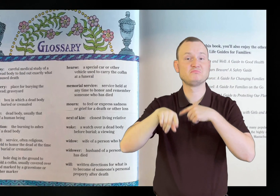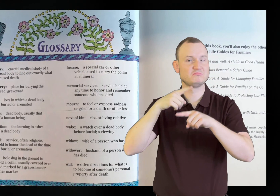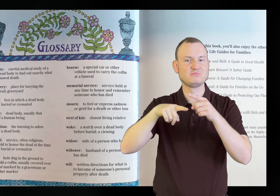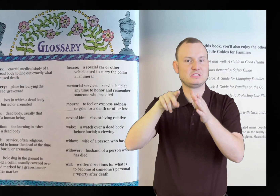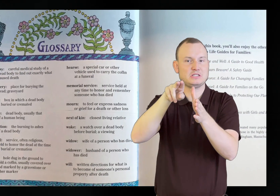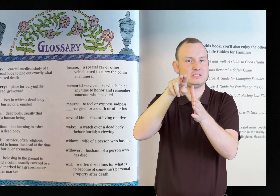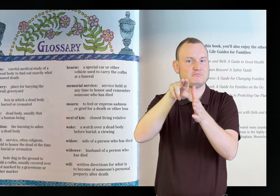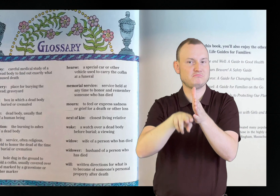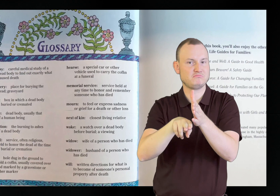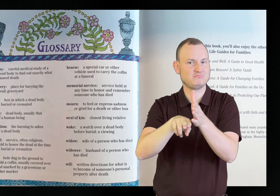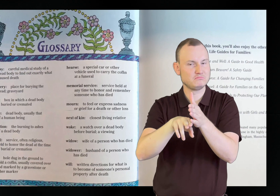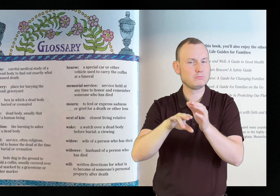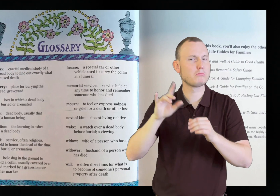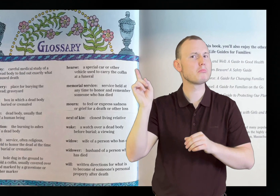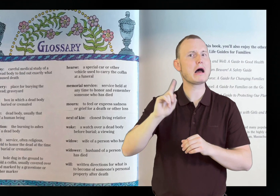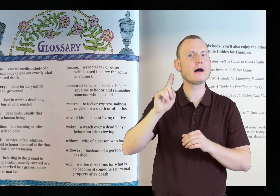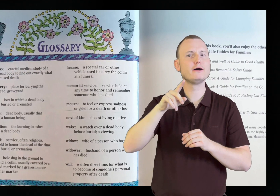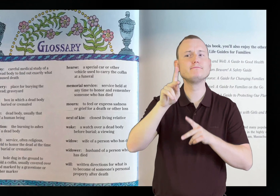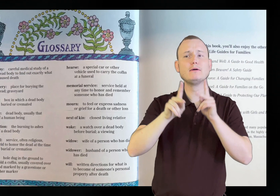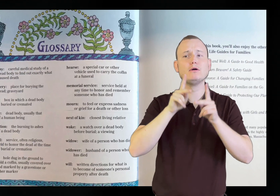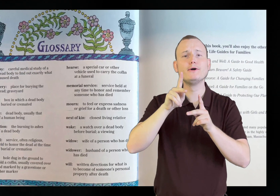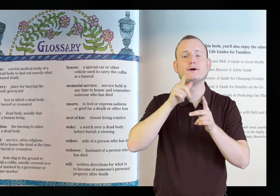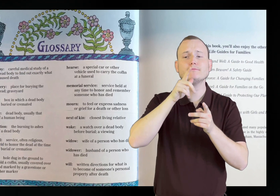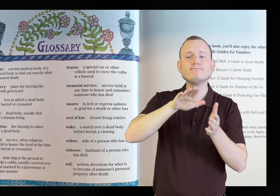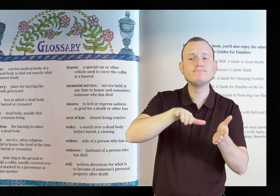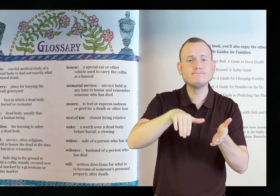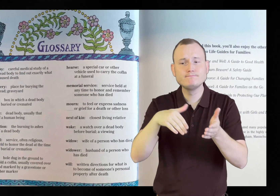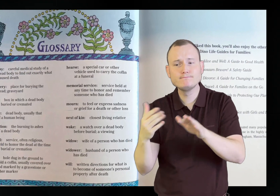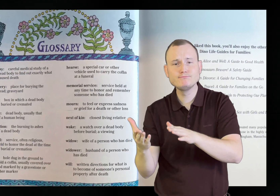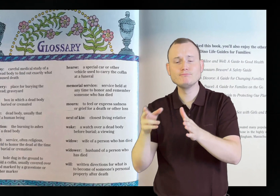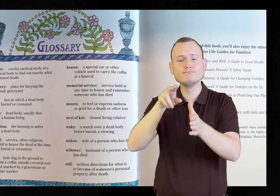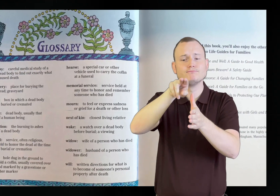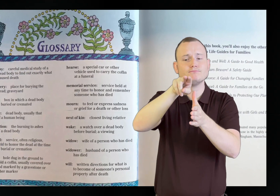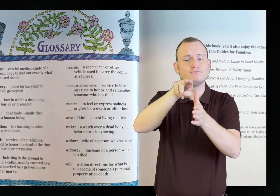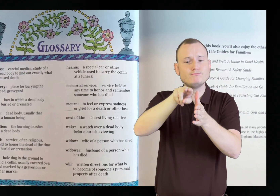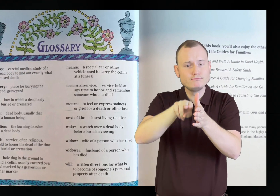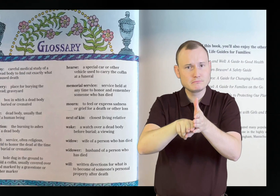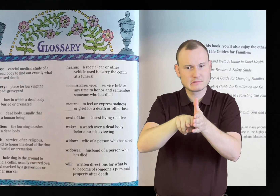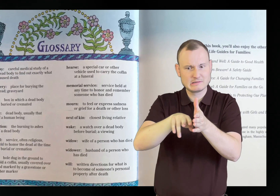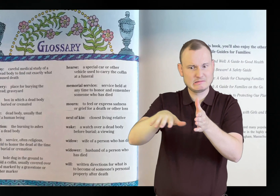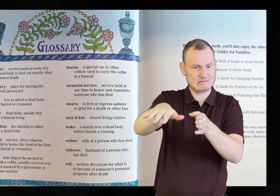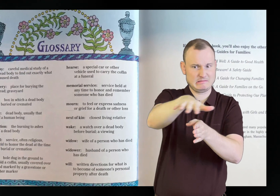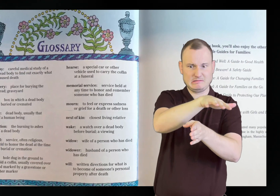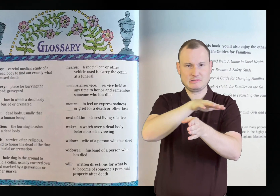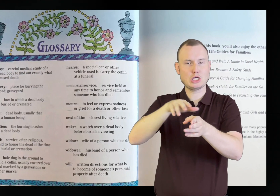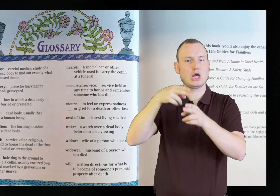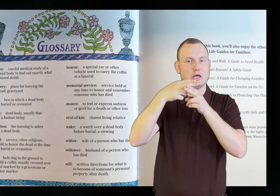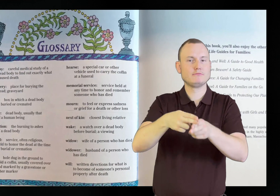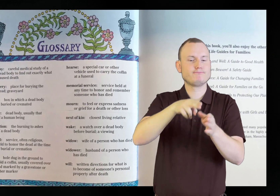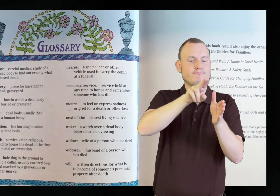Cemetery. Place for burying the dead. Graveyard.